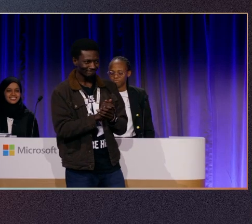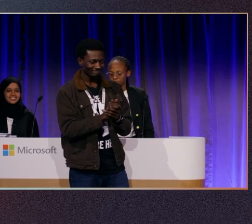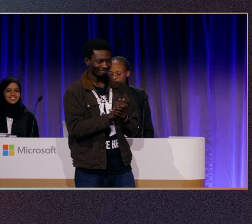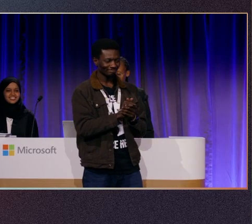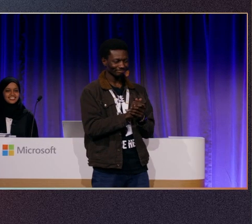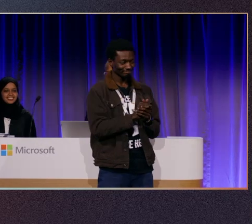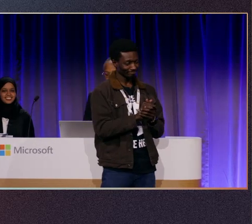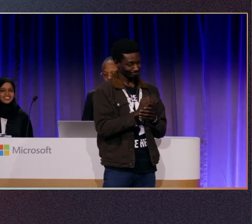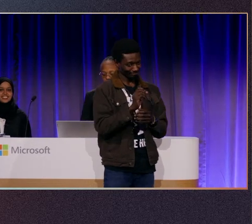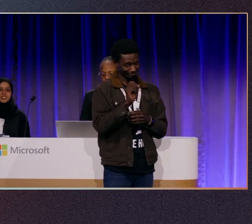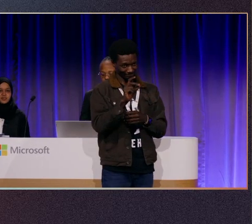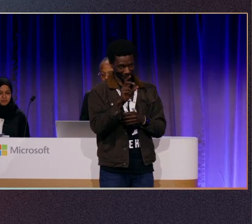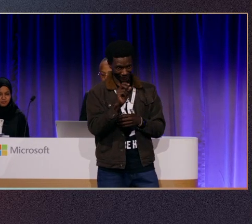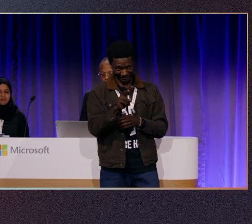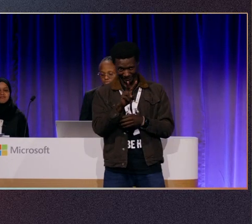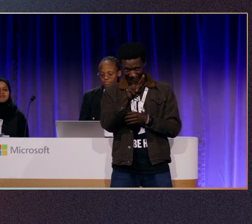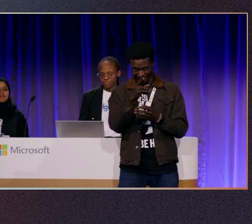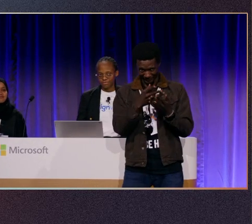people were equals.